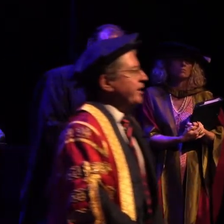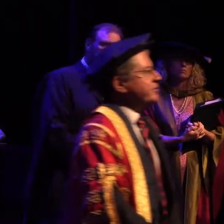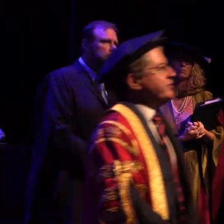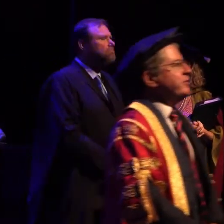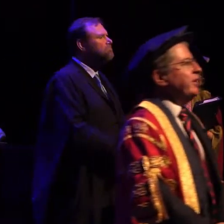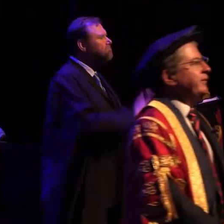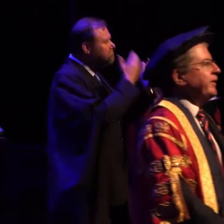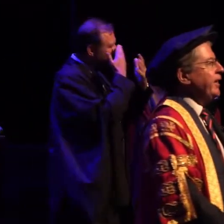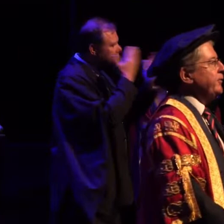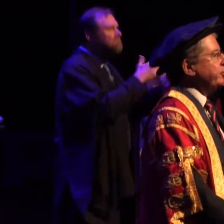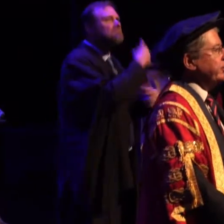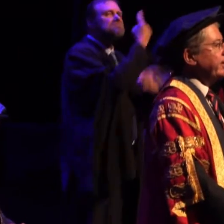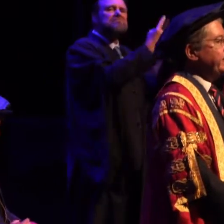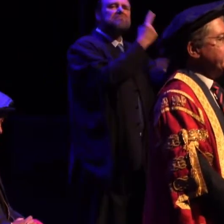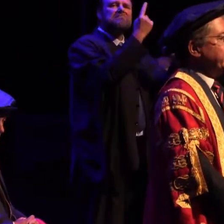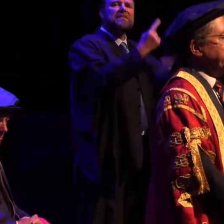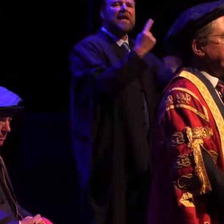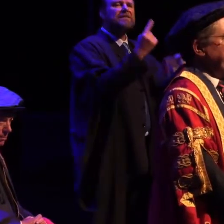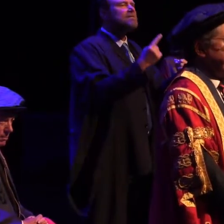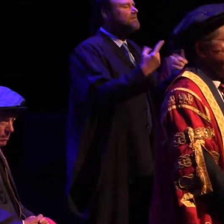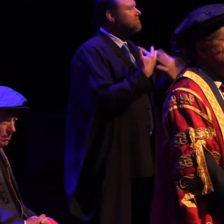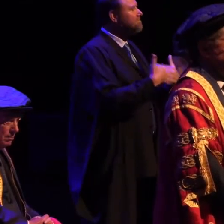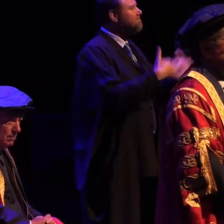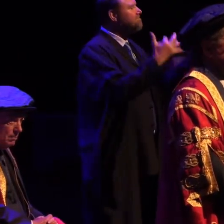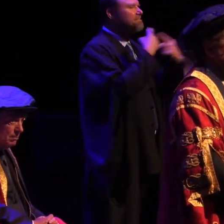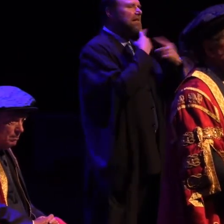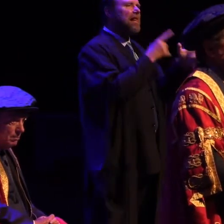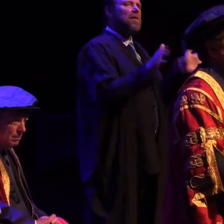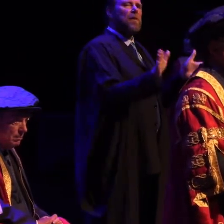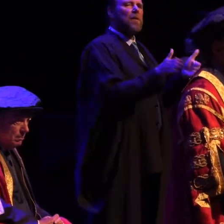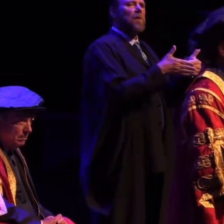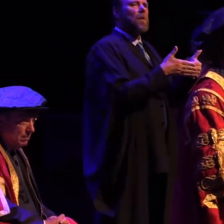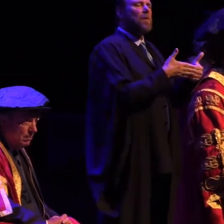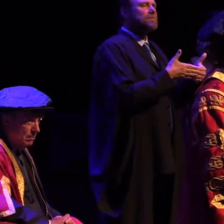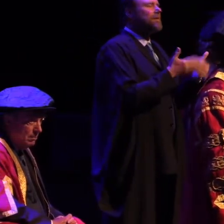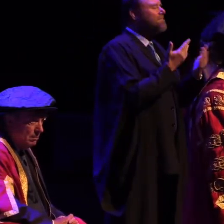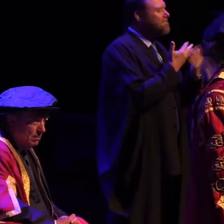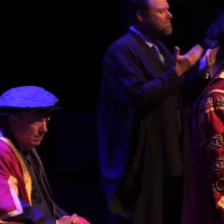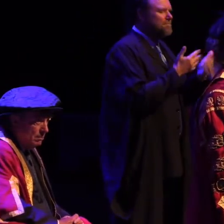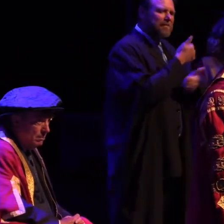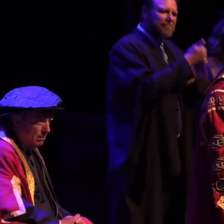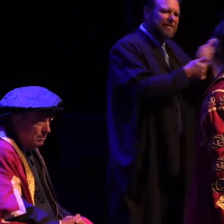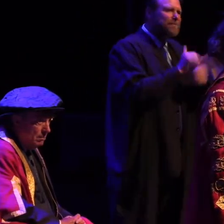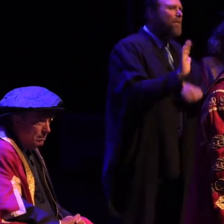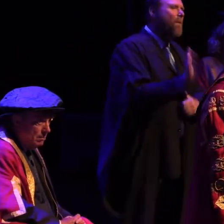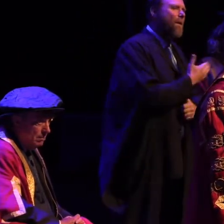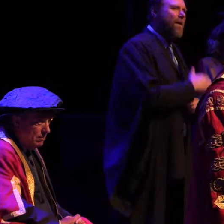Distinguished guests, I declare this congregation closed. Many, many congratulations to you all.